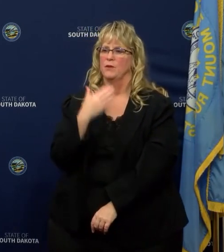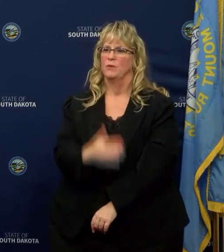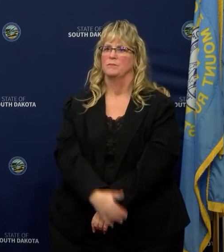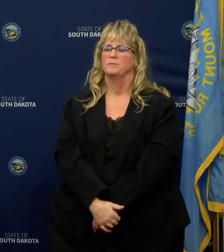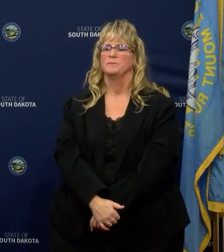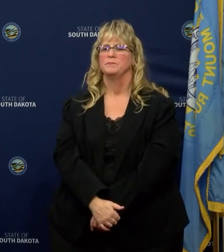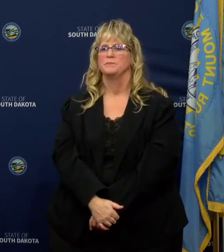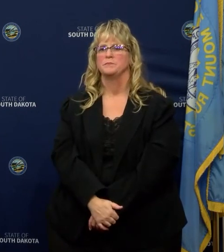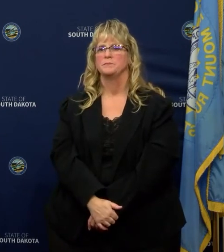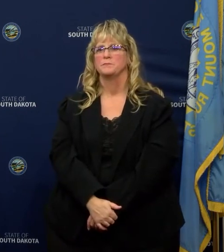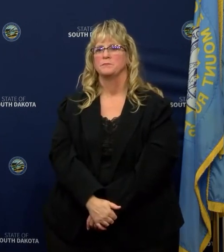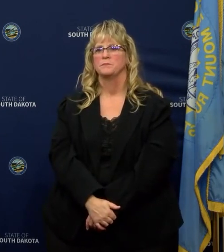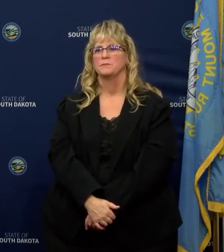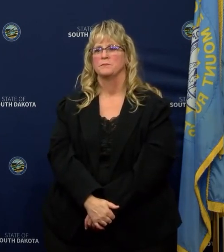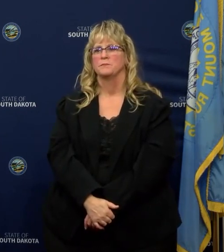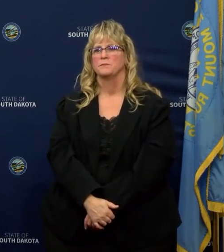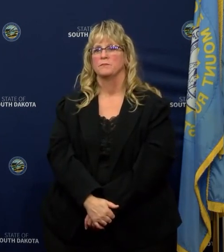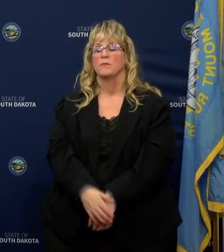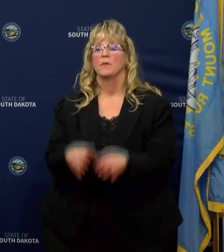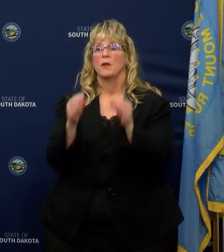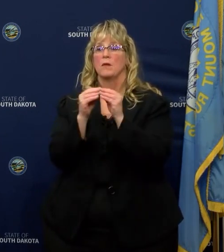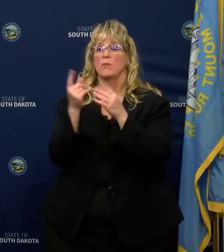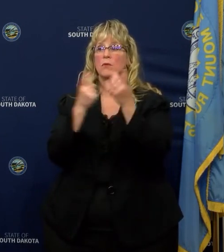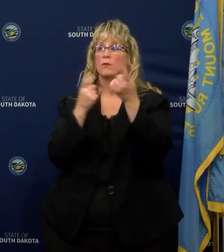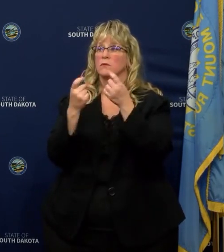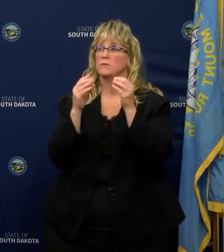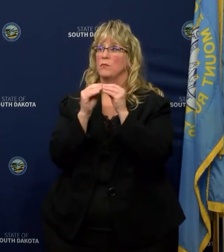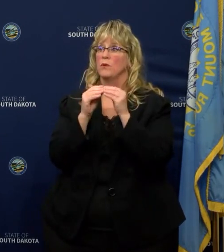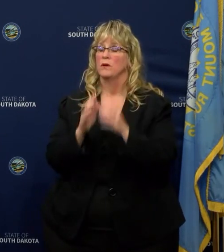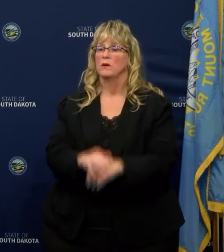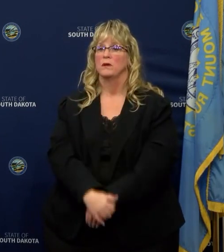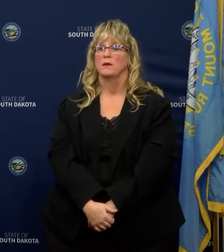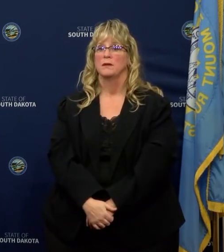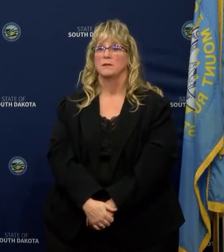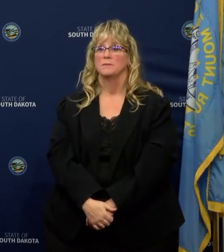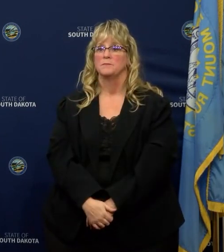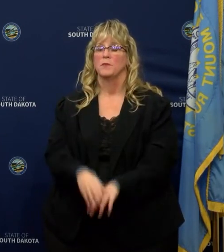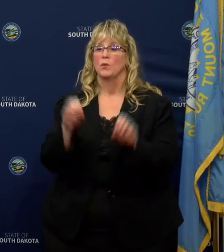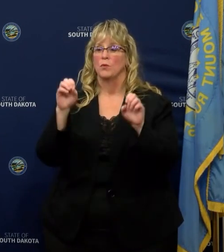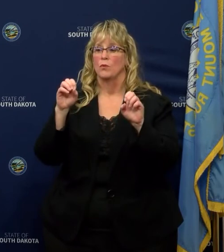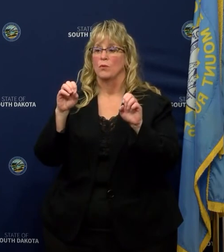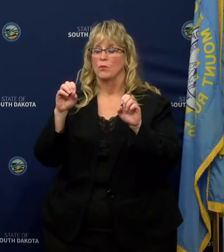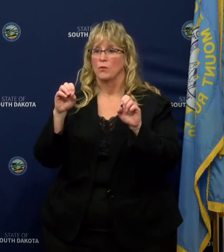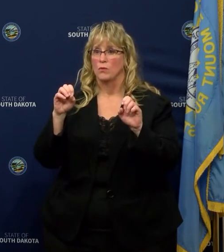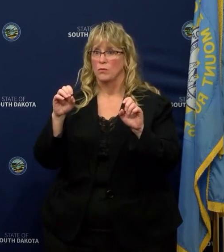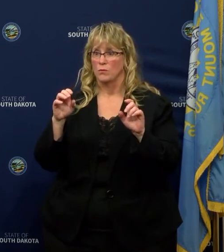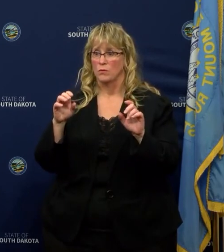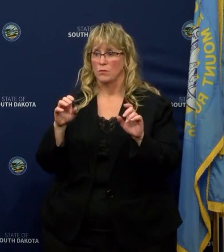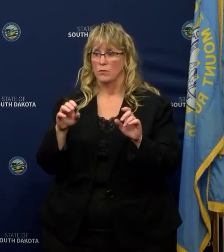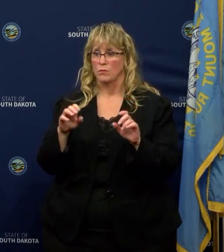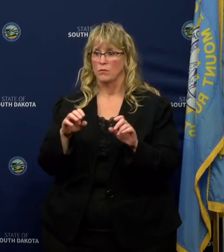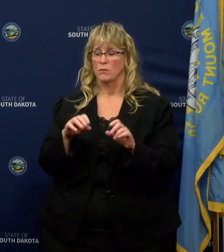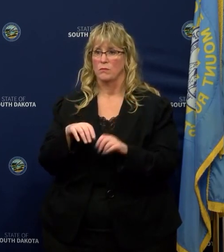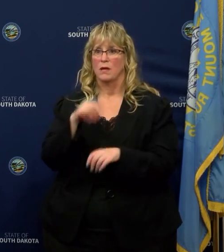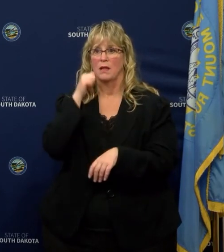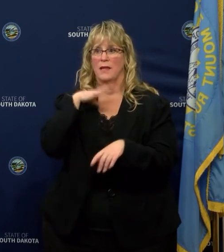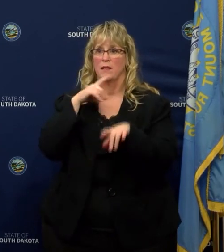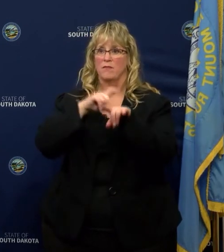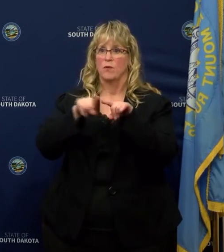Thank you. Thanks, Lee. Any further questions? Okay. Okay, Megan Rack here again with Consent 1. Sure, go ahead,